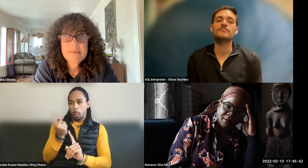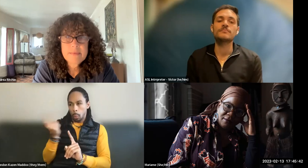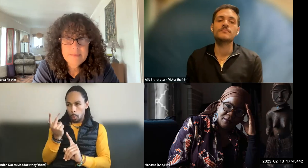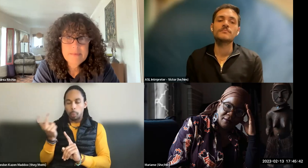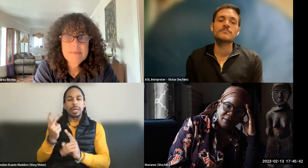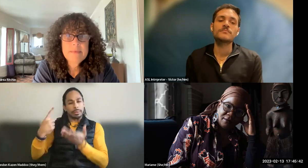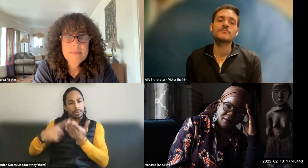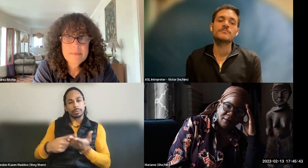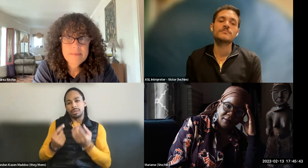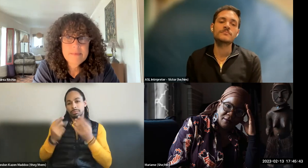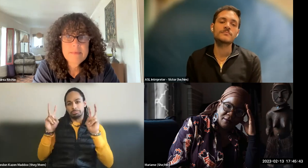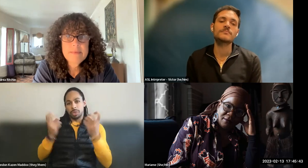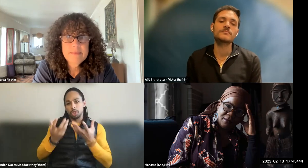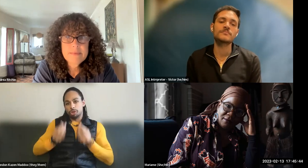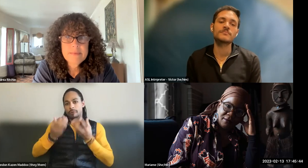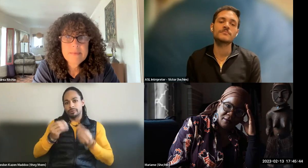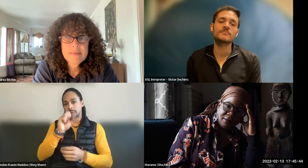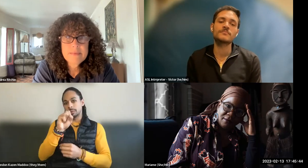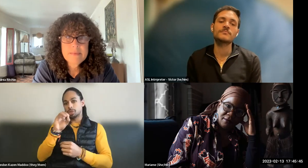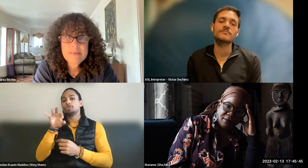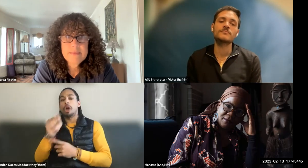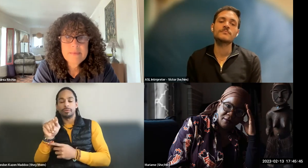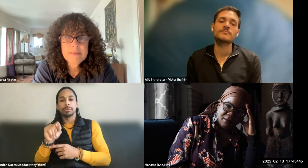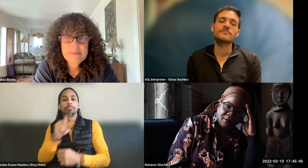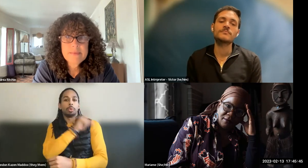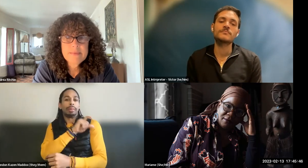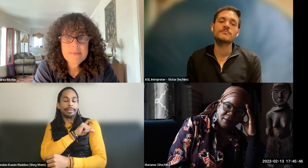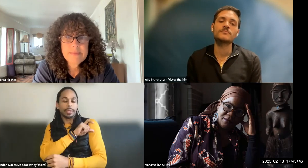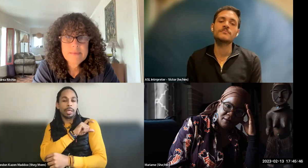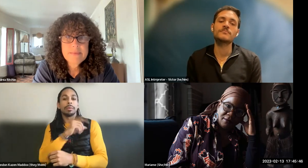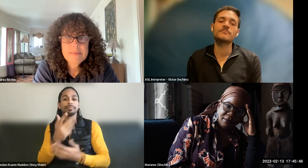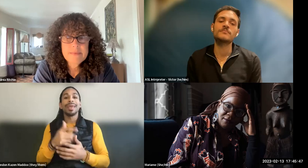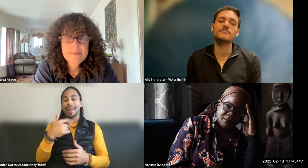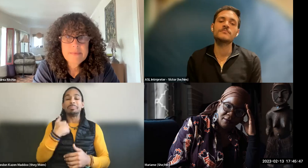soft police and soft policing. I'm sorry, you're going to hear a little